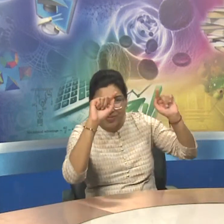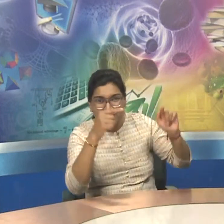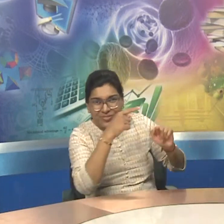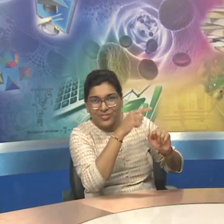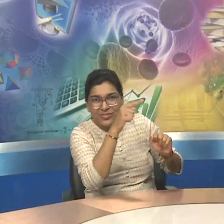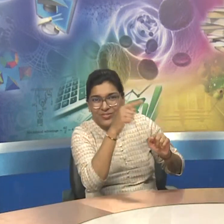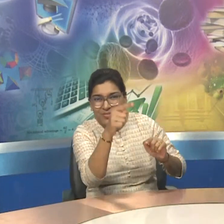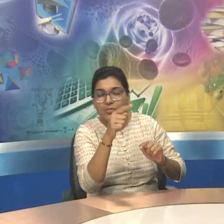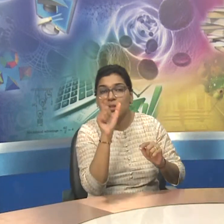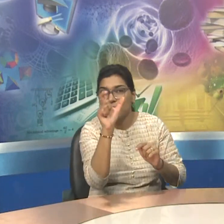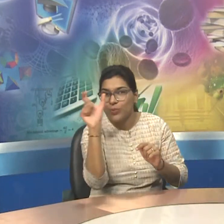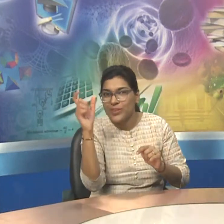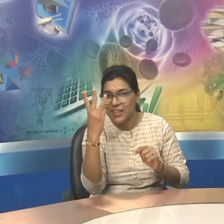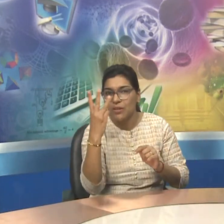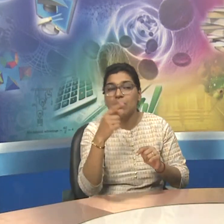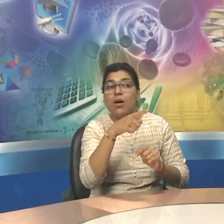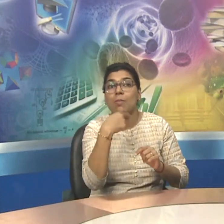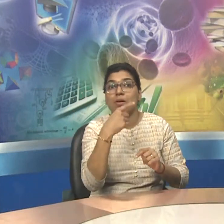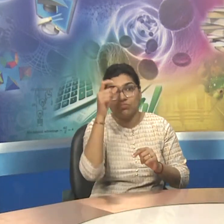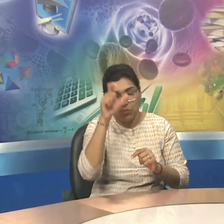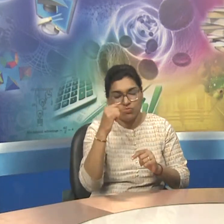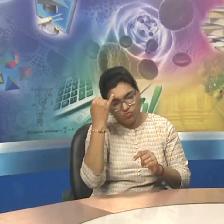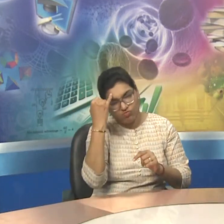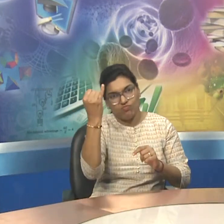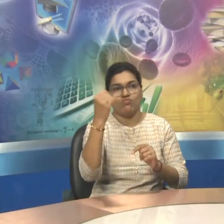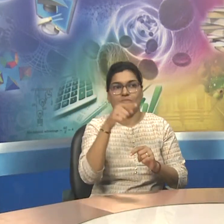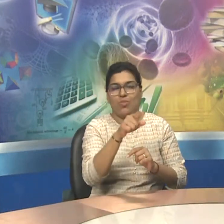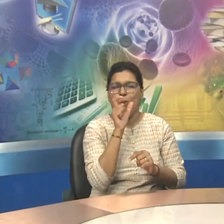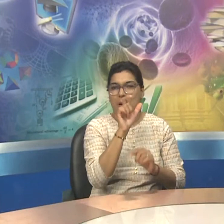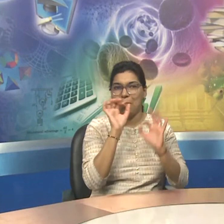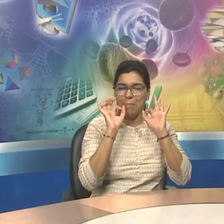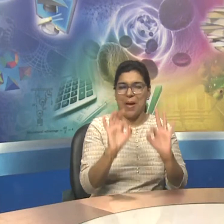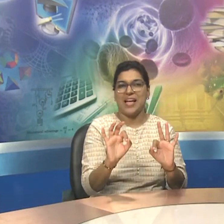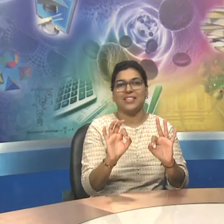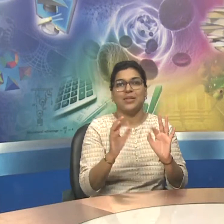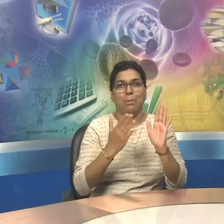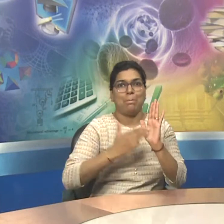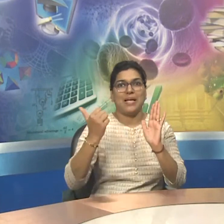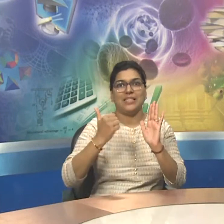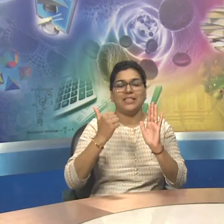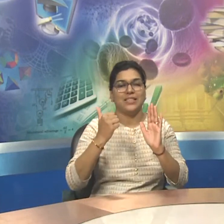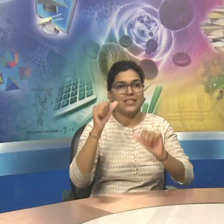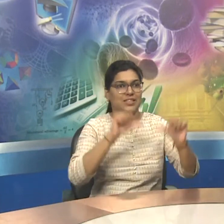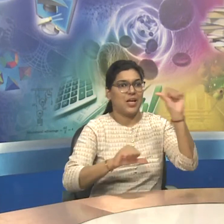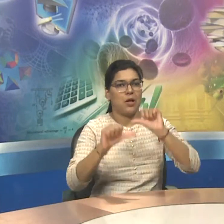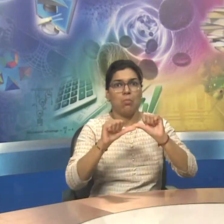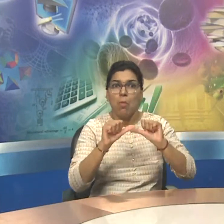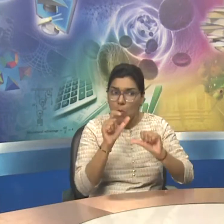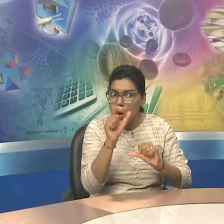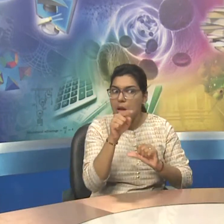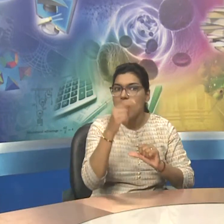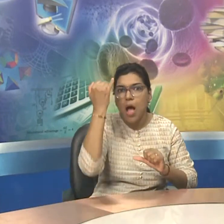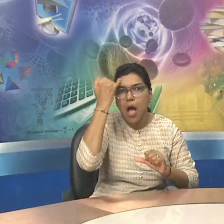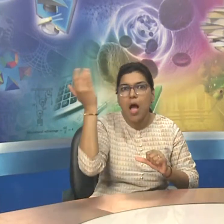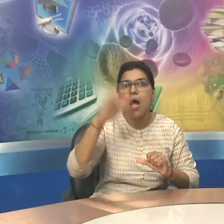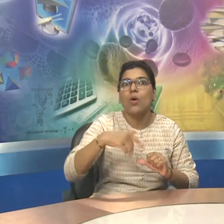In bracket, Plato, Aristotle or Lasky?